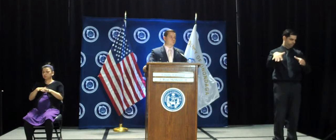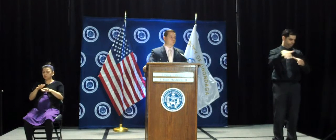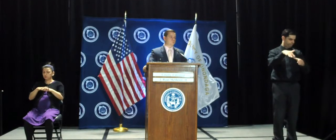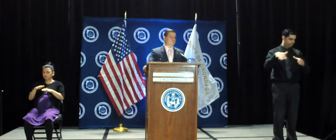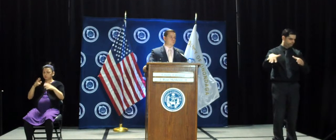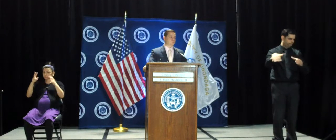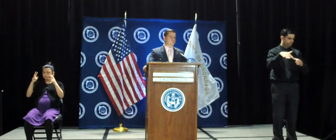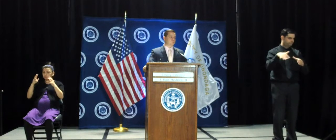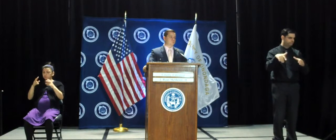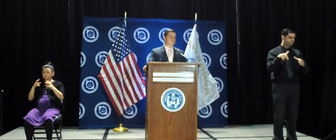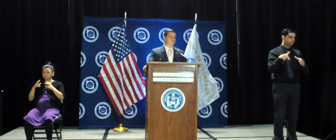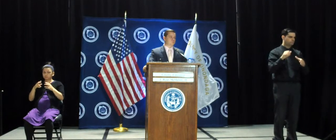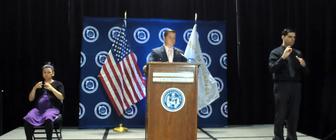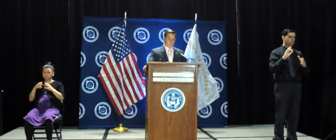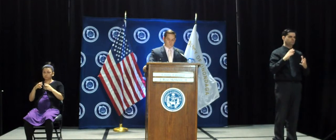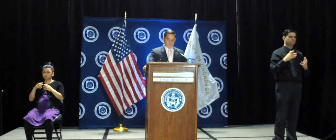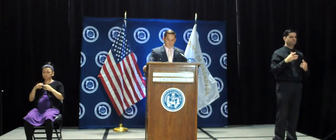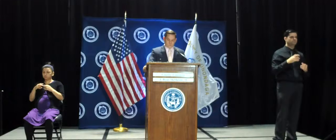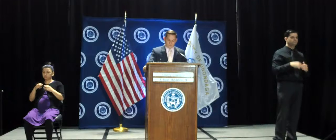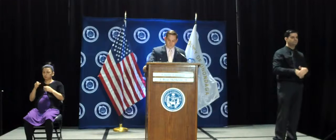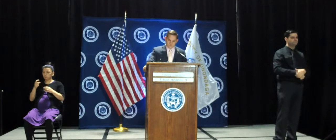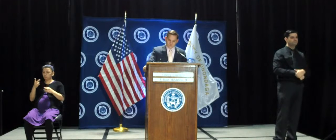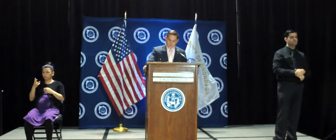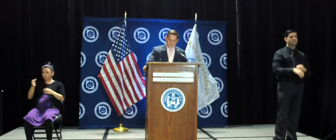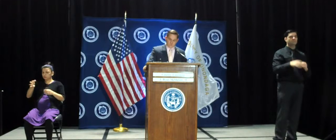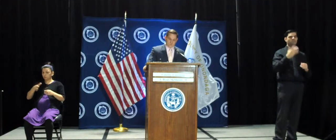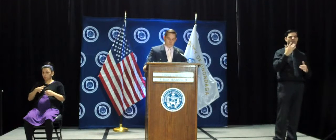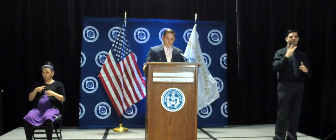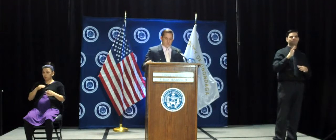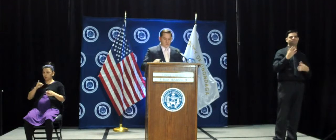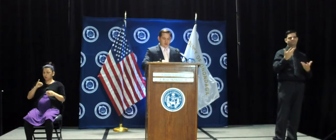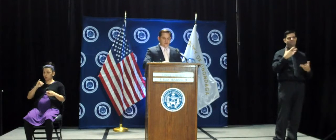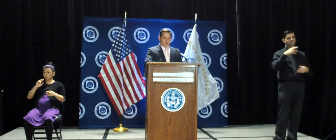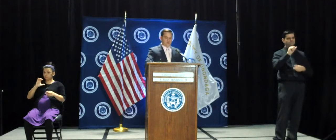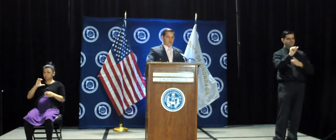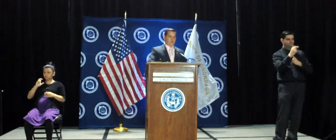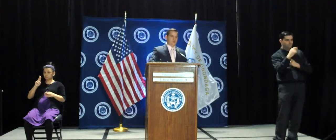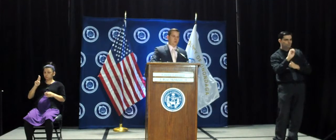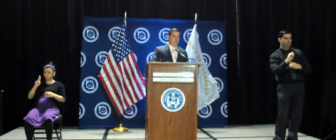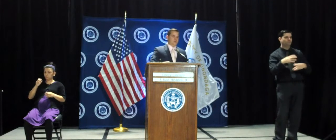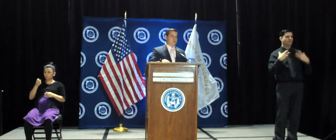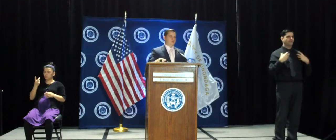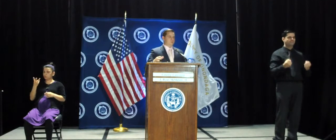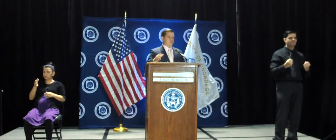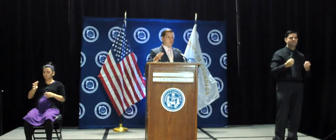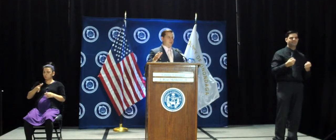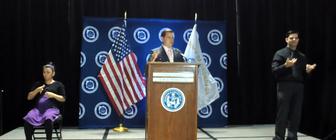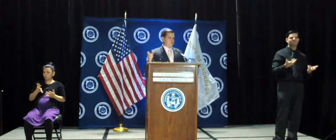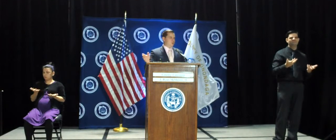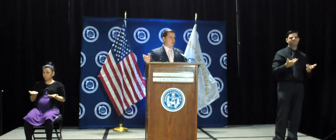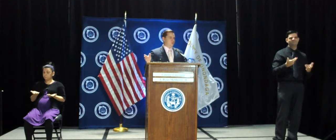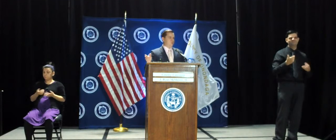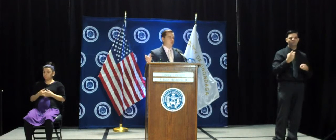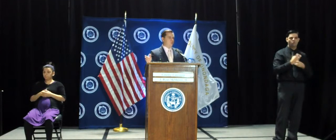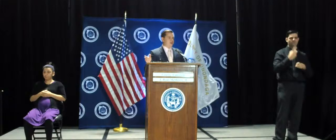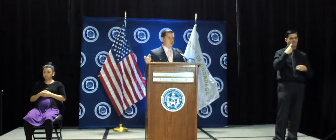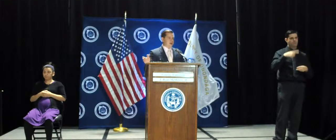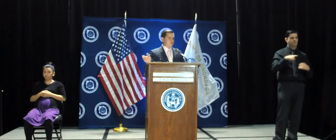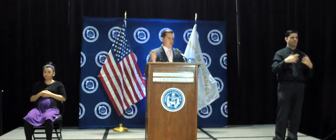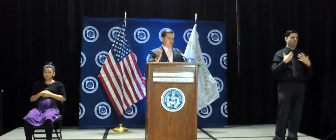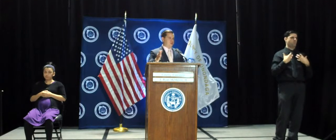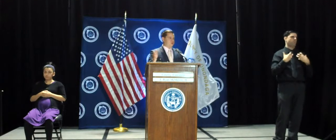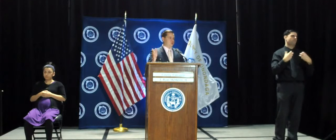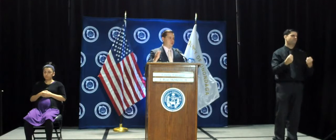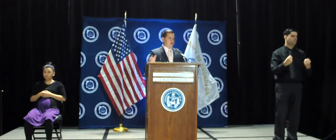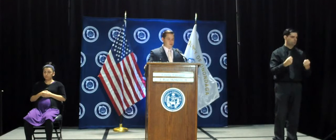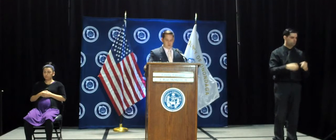many new ICU beds we're going to create? Yeah, I think what they do, Tim, is they take other beds they